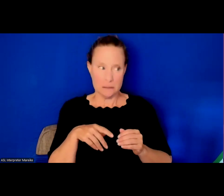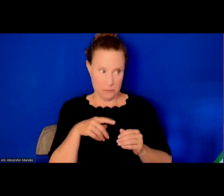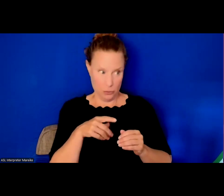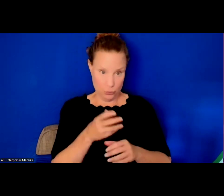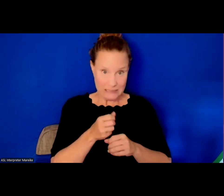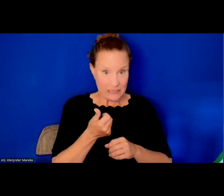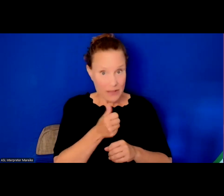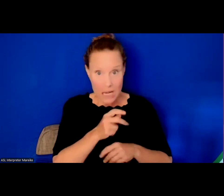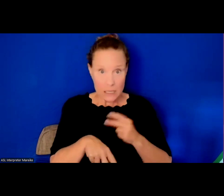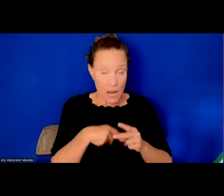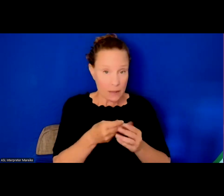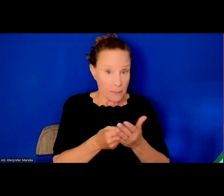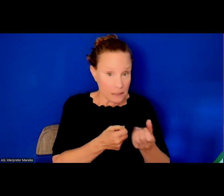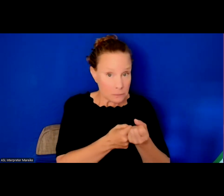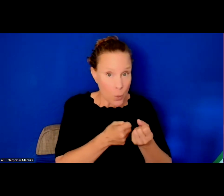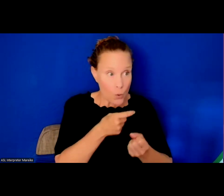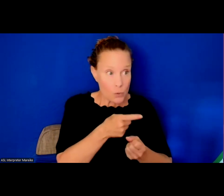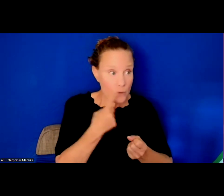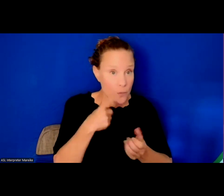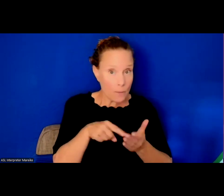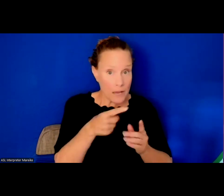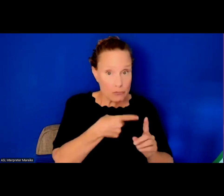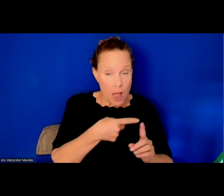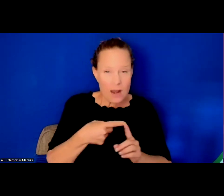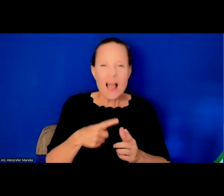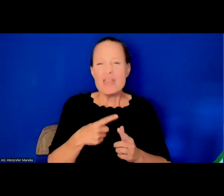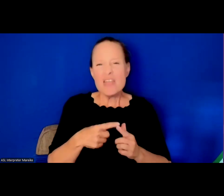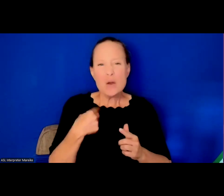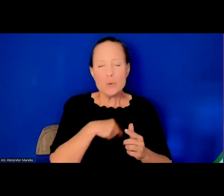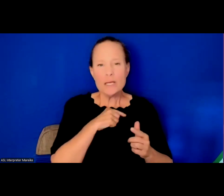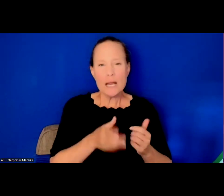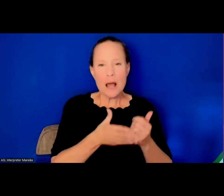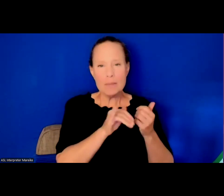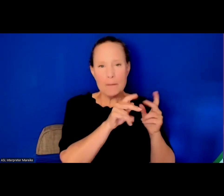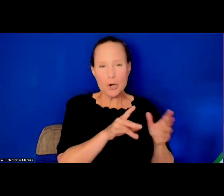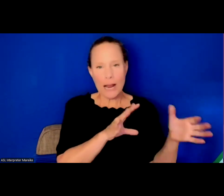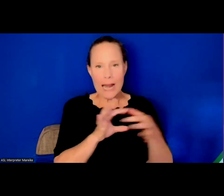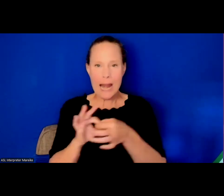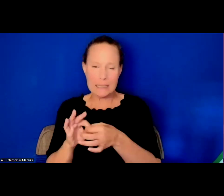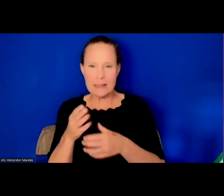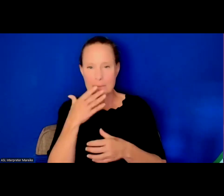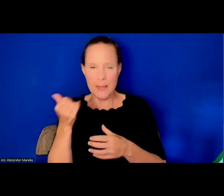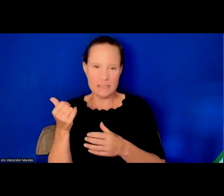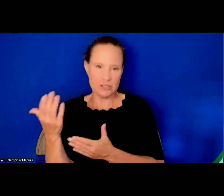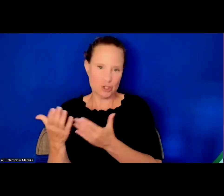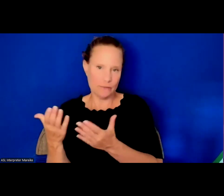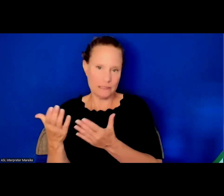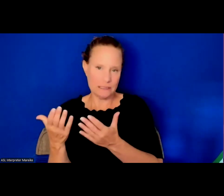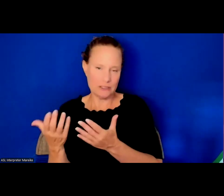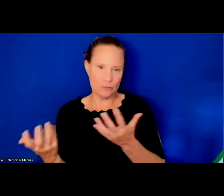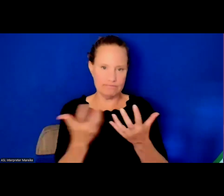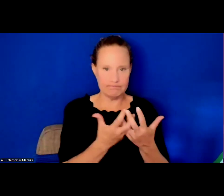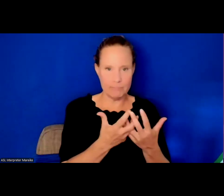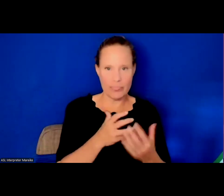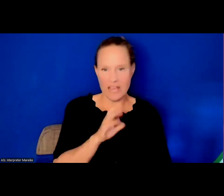subsidy assistance right now? And then we can navigate or help connect them to the best enhanced service possible to help